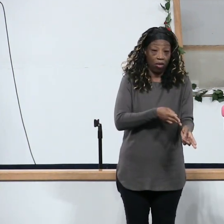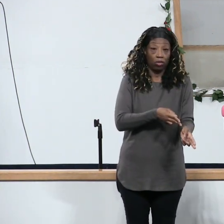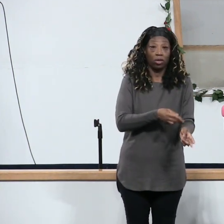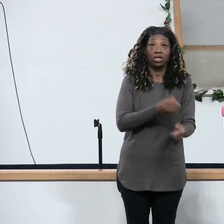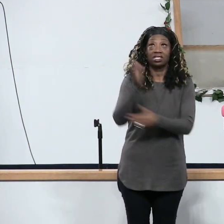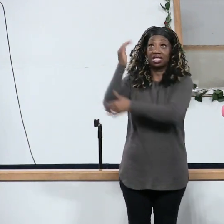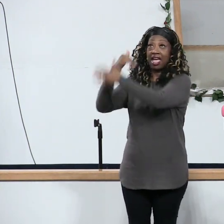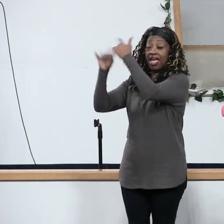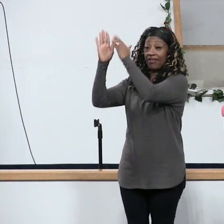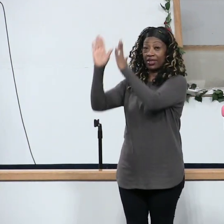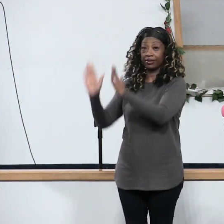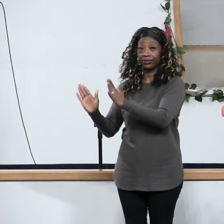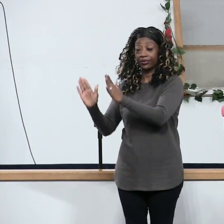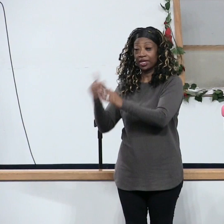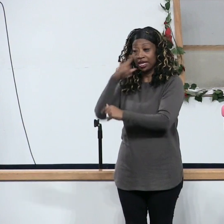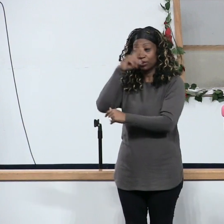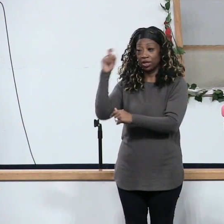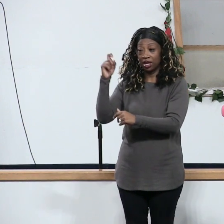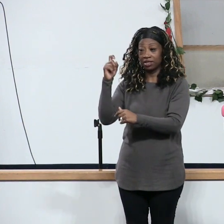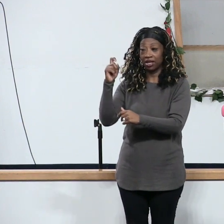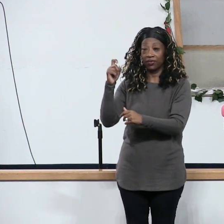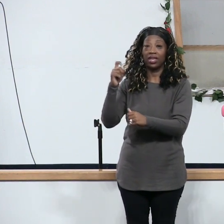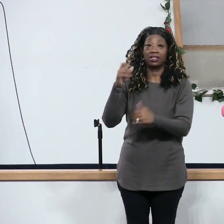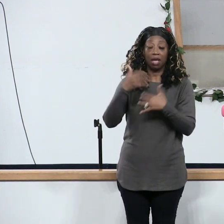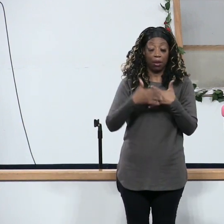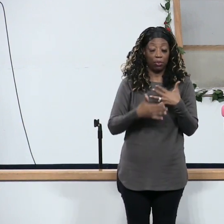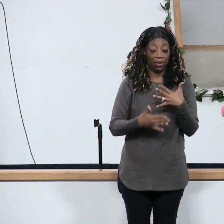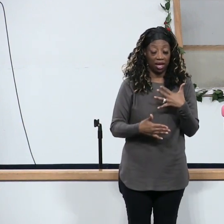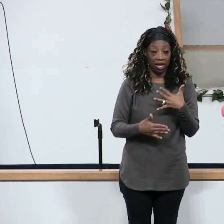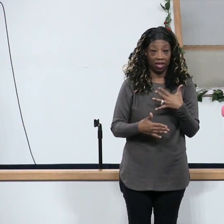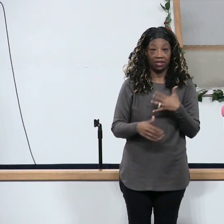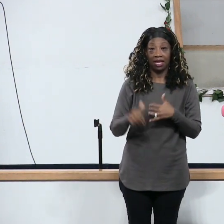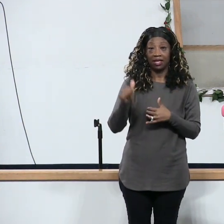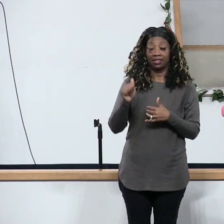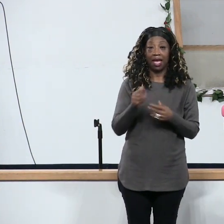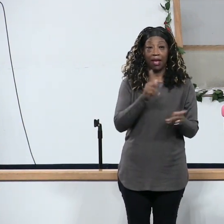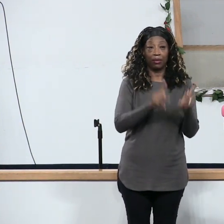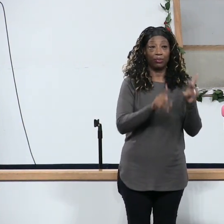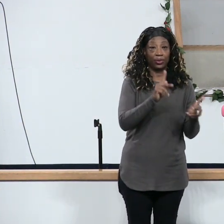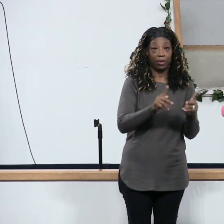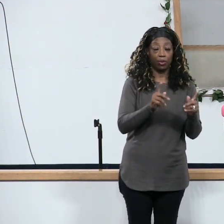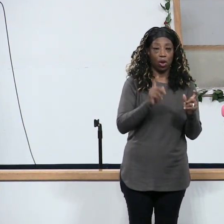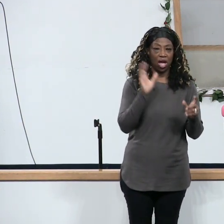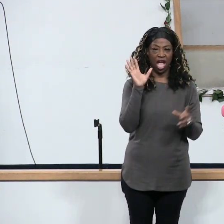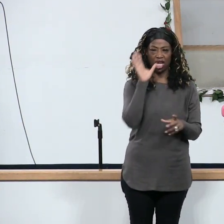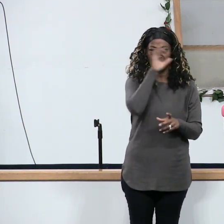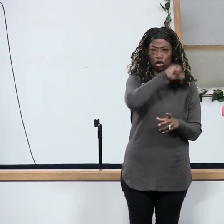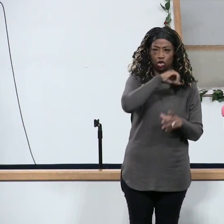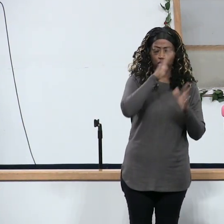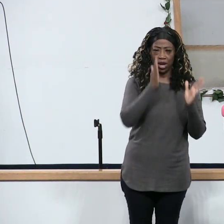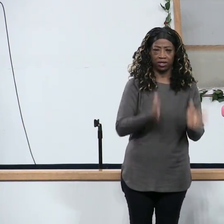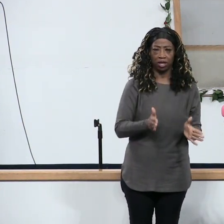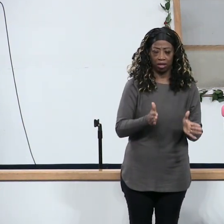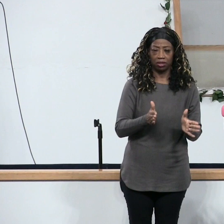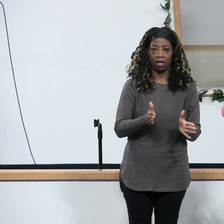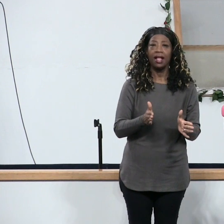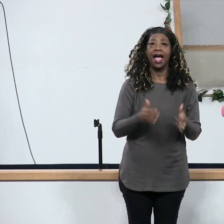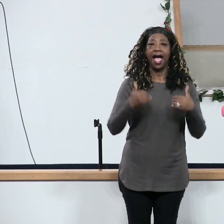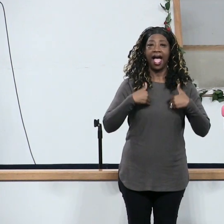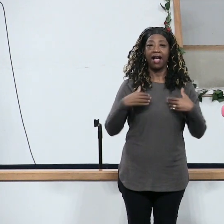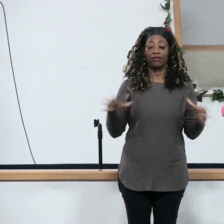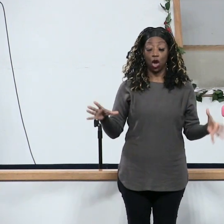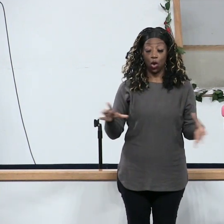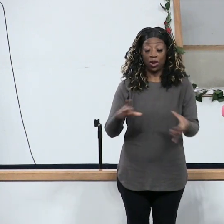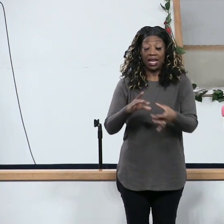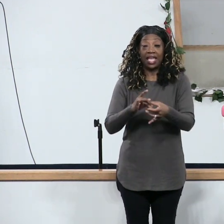his blood. It's by his blood that aliens and strangers become citizens and joint heirs with Christ.